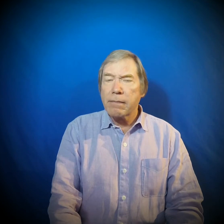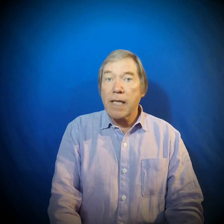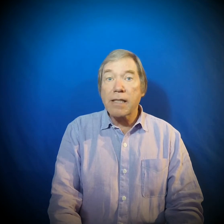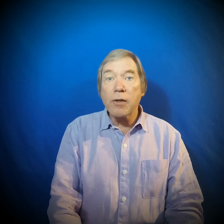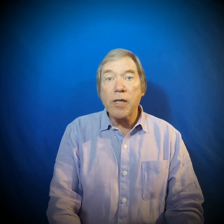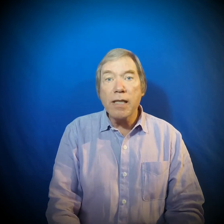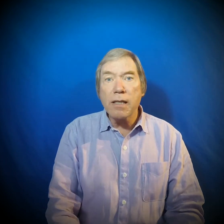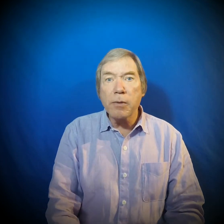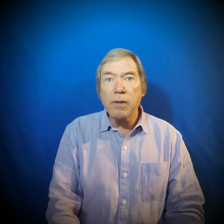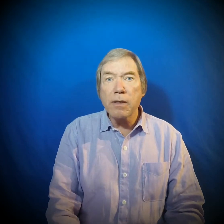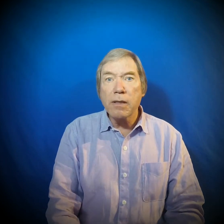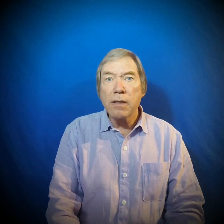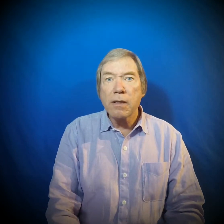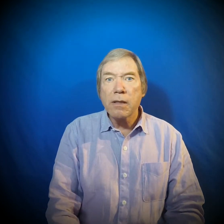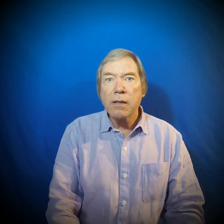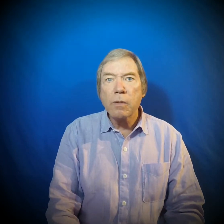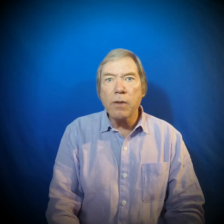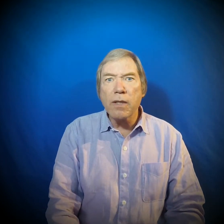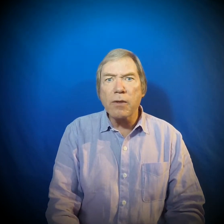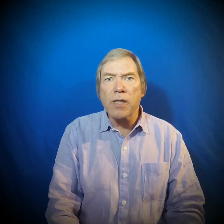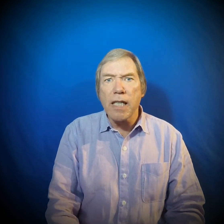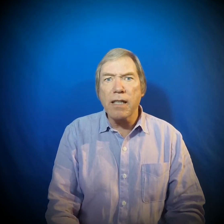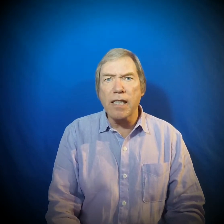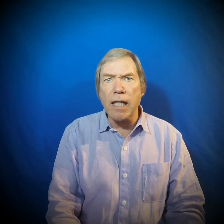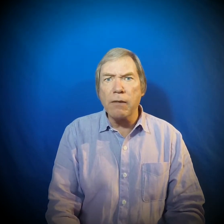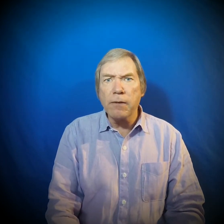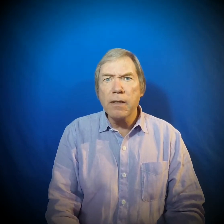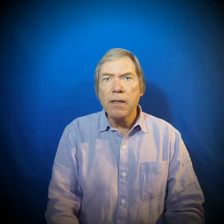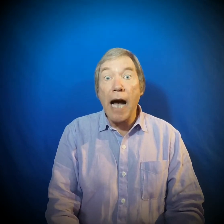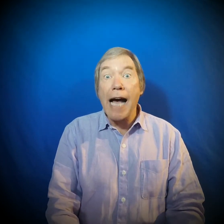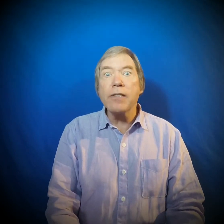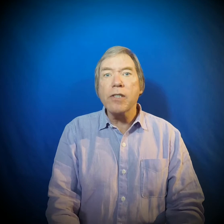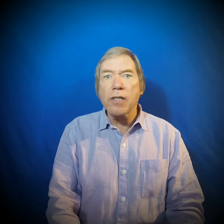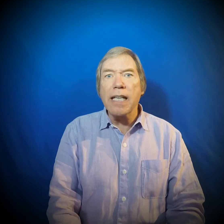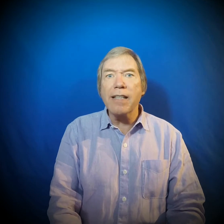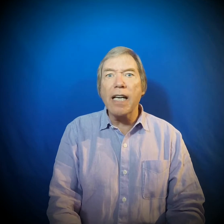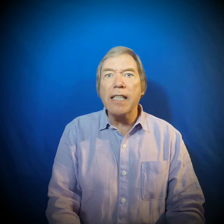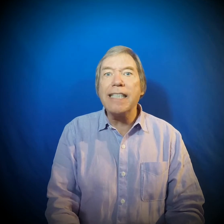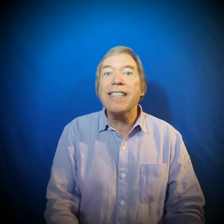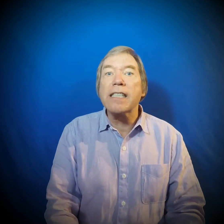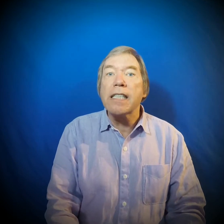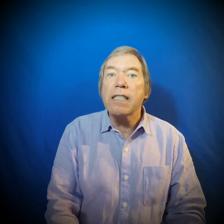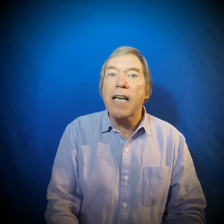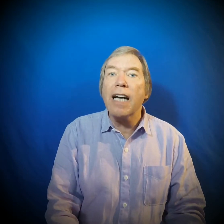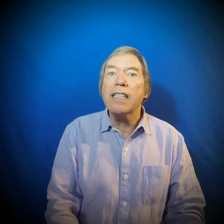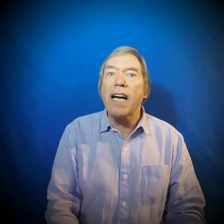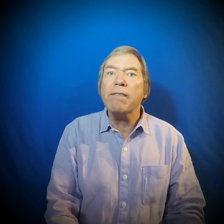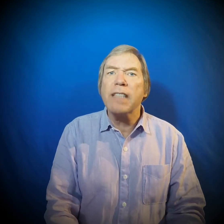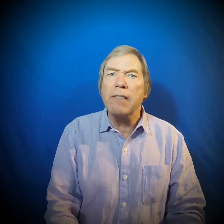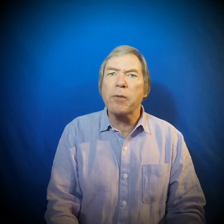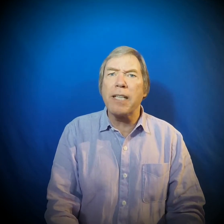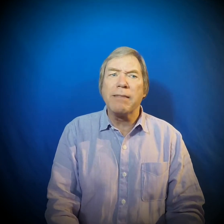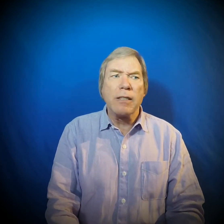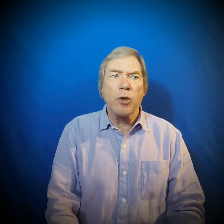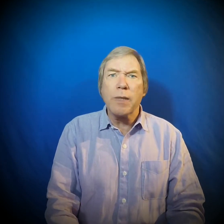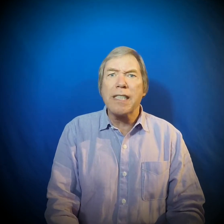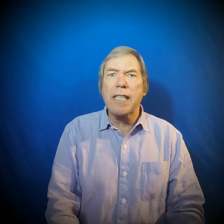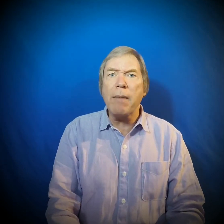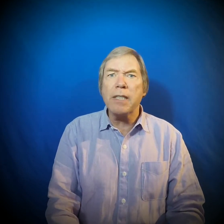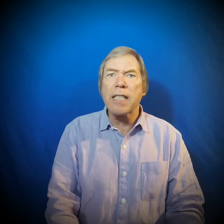Hast thou slain Tybalt? Wilt thou slay thyself, and slay thy lady that in thy life lives by doing damned